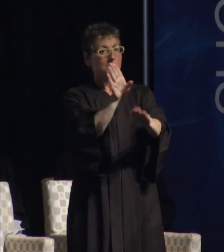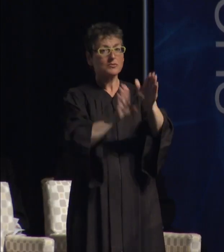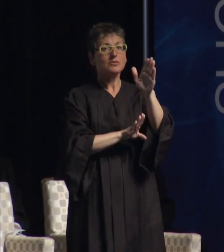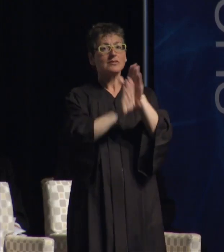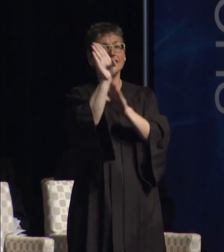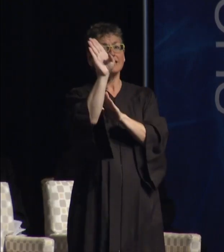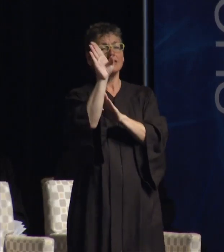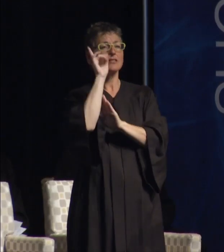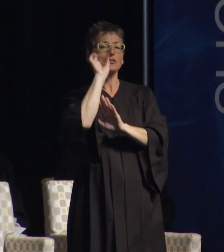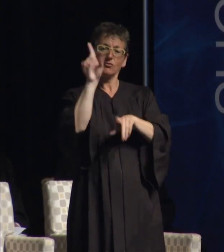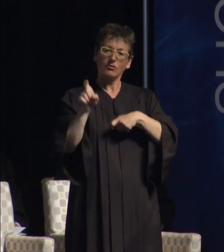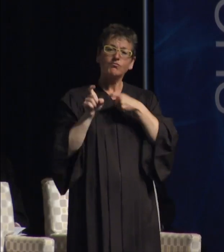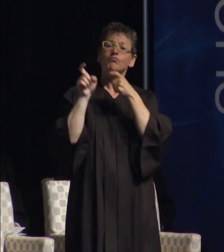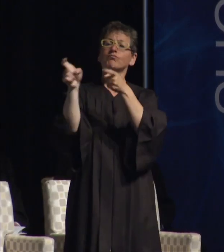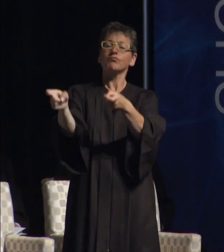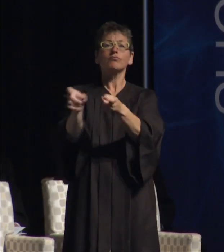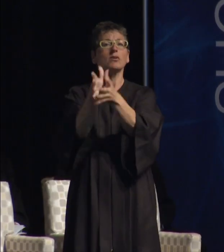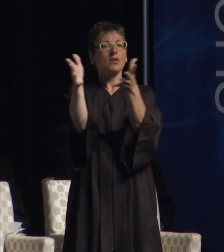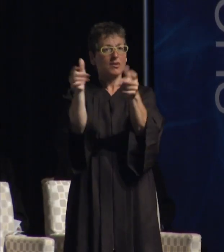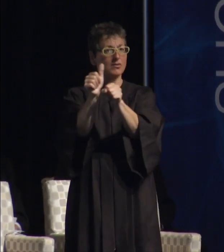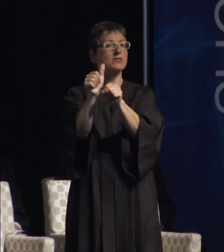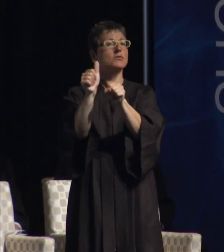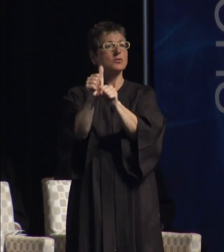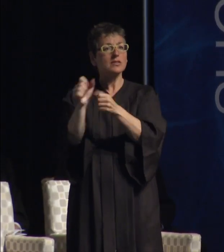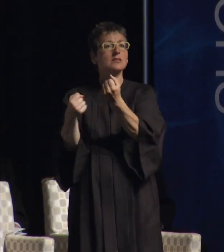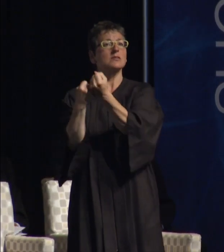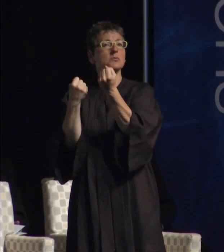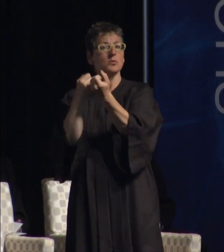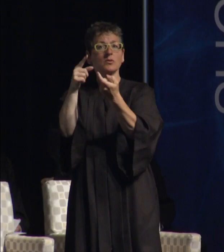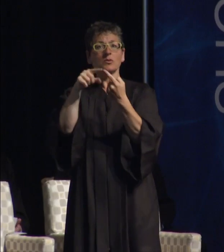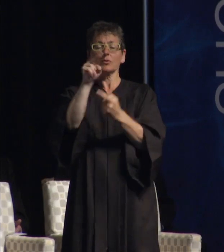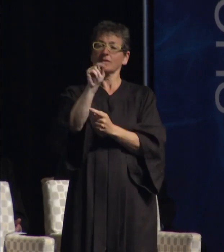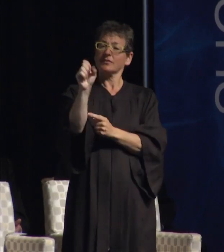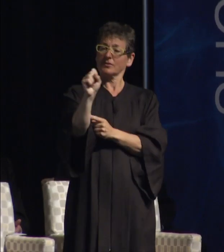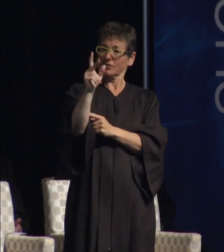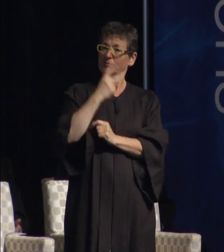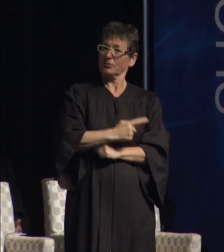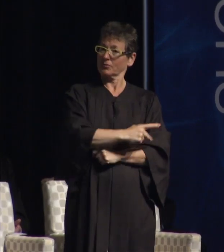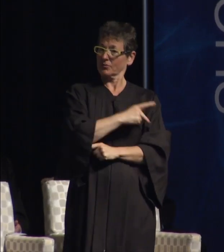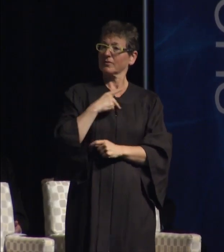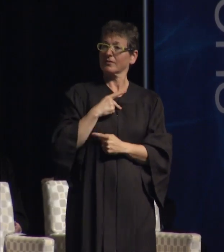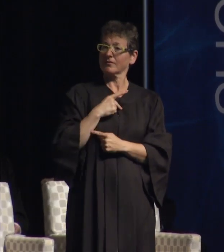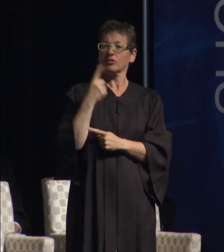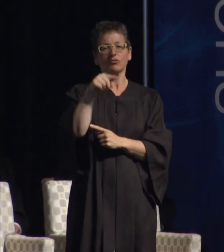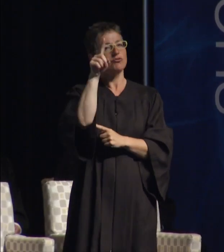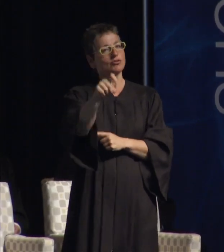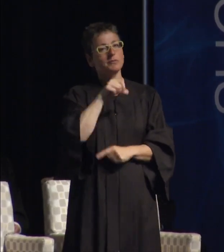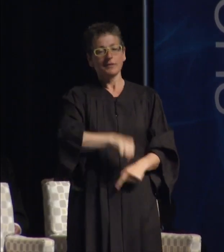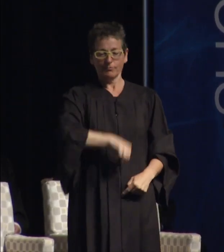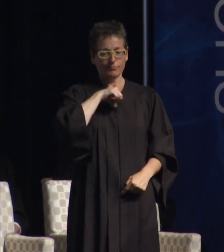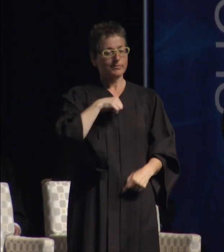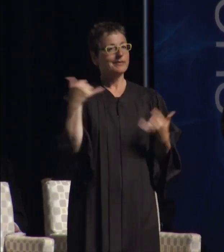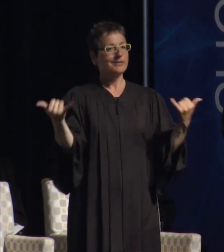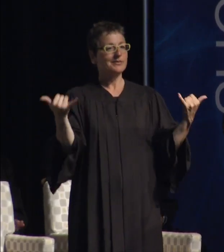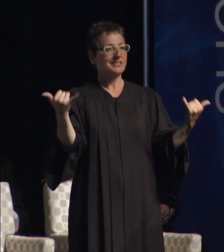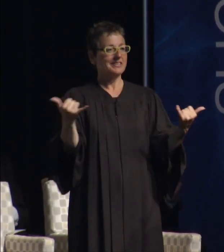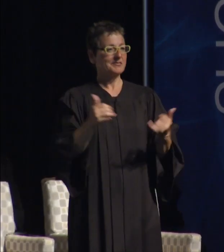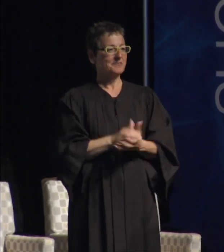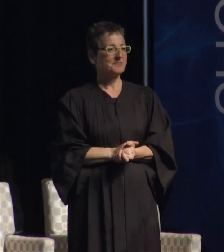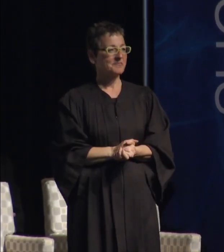amazing contribution to the province of Nova Scotia. You should all be very proud of your accomplishments.